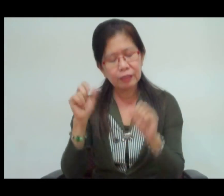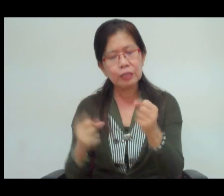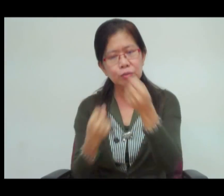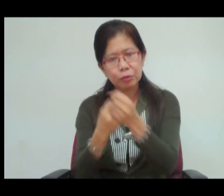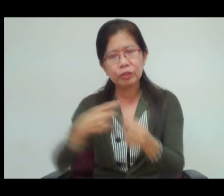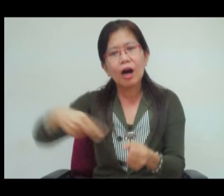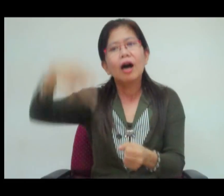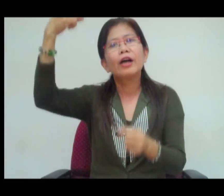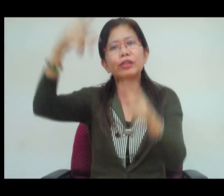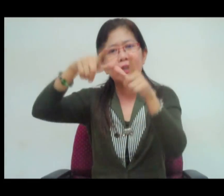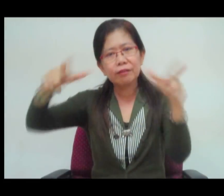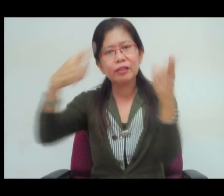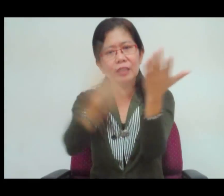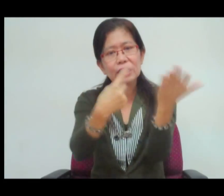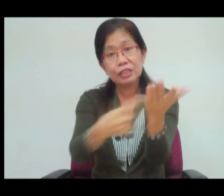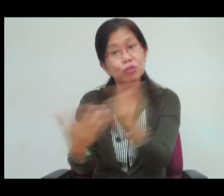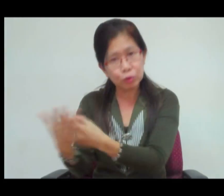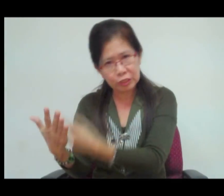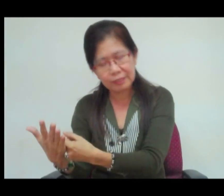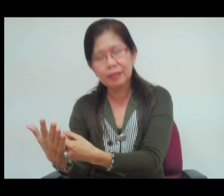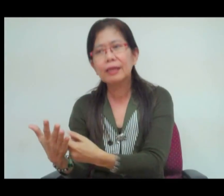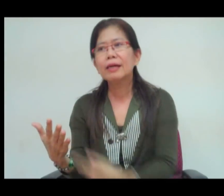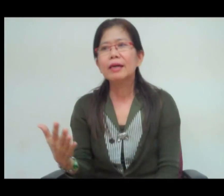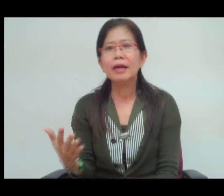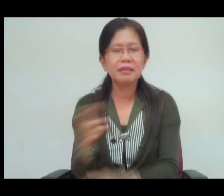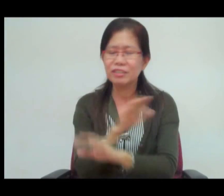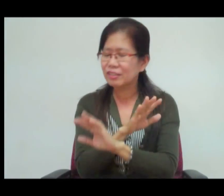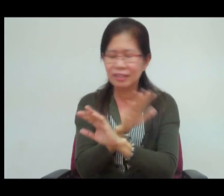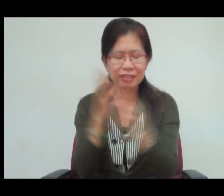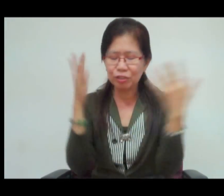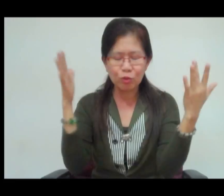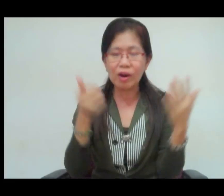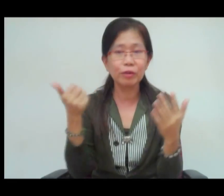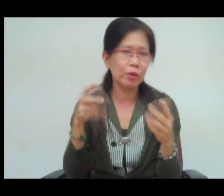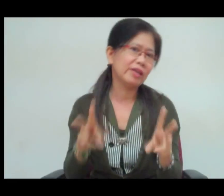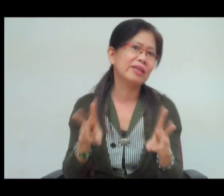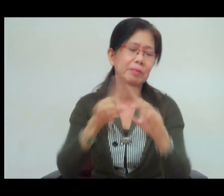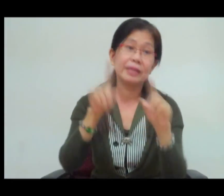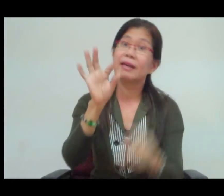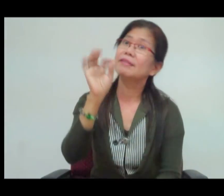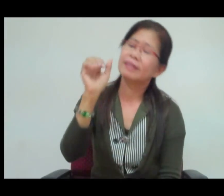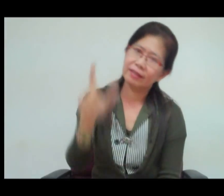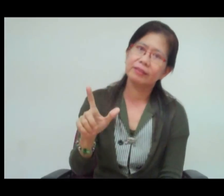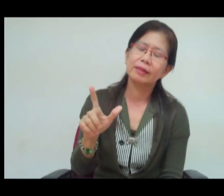support higher level discourse, and there's no other way than FSL.